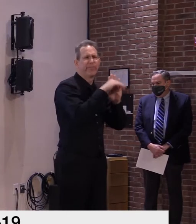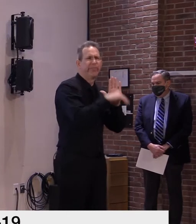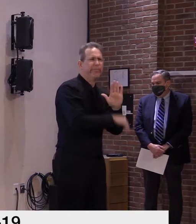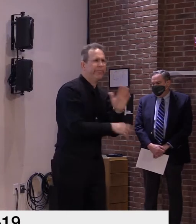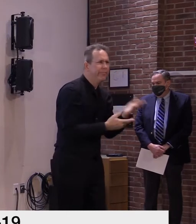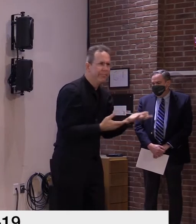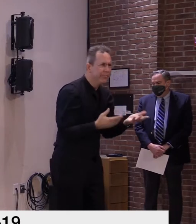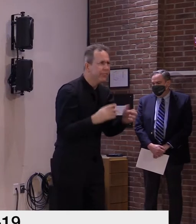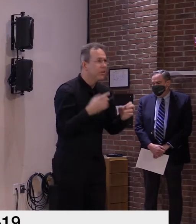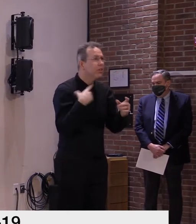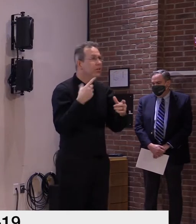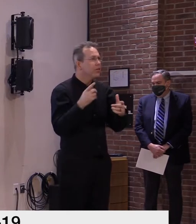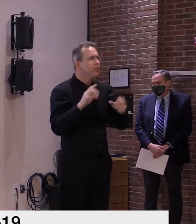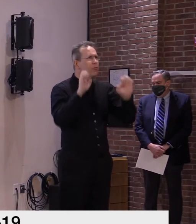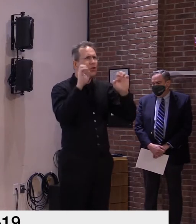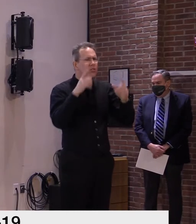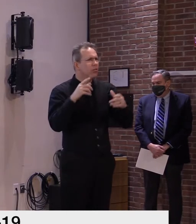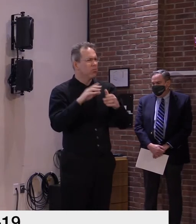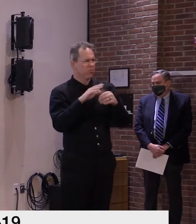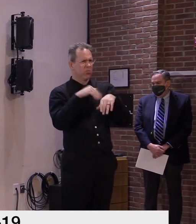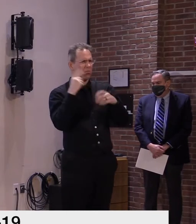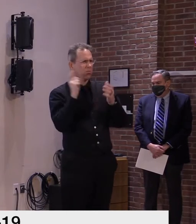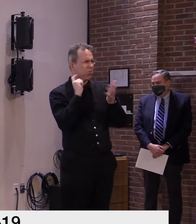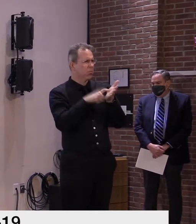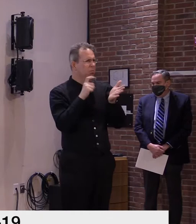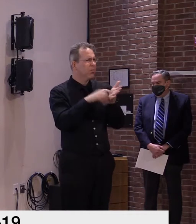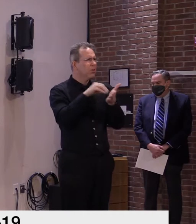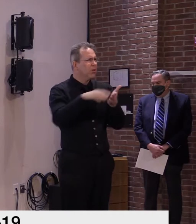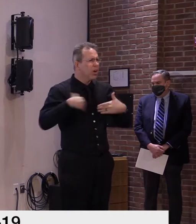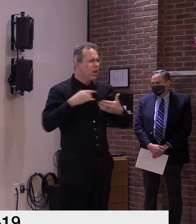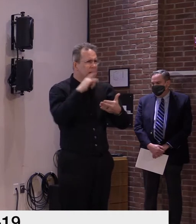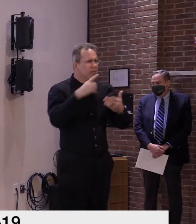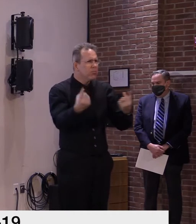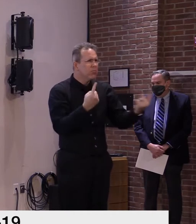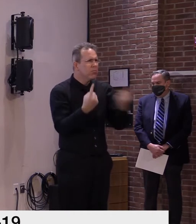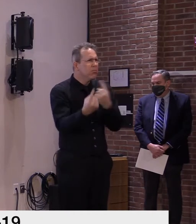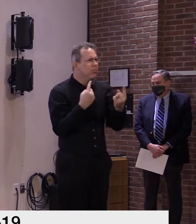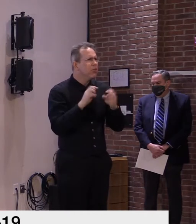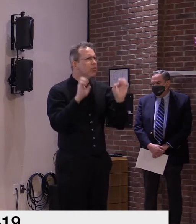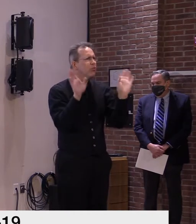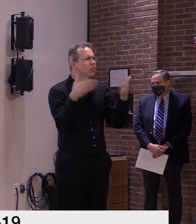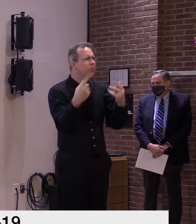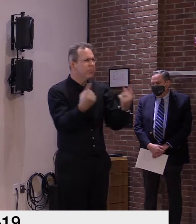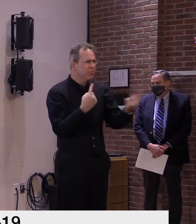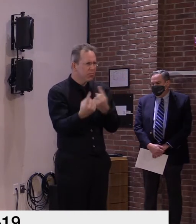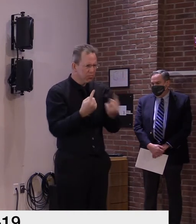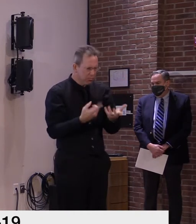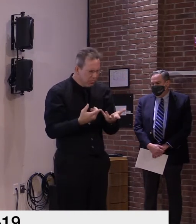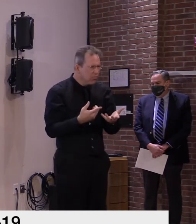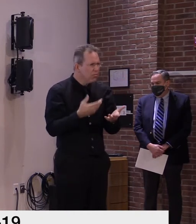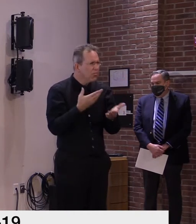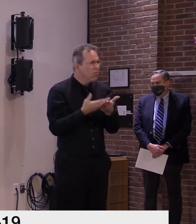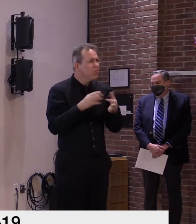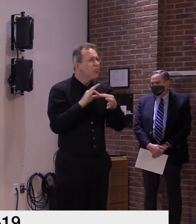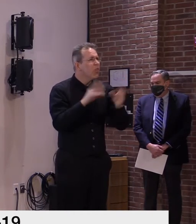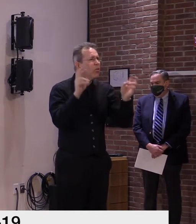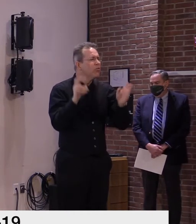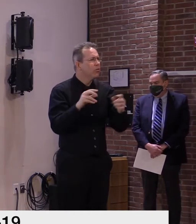across the state. And again, this was all before the compounding impacts of COVID and additional